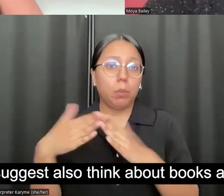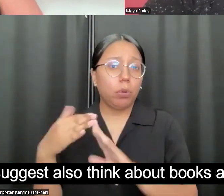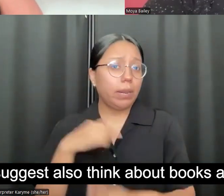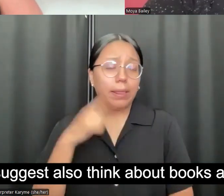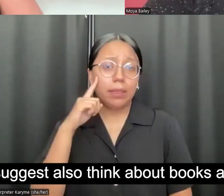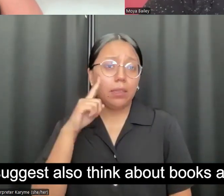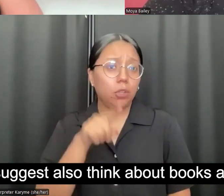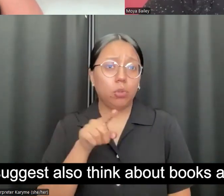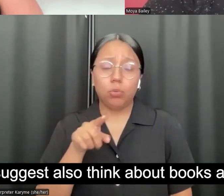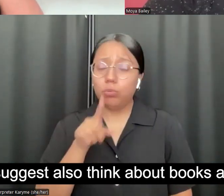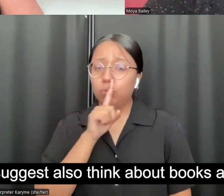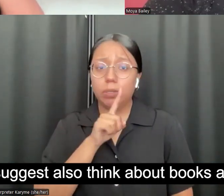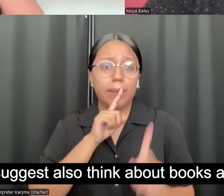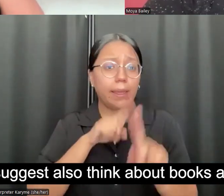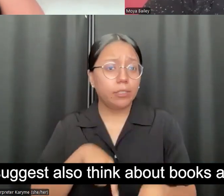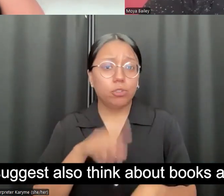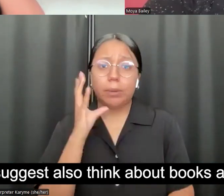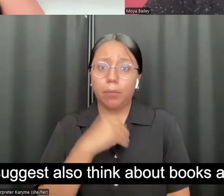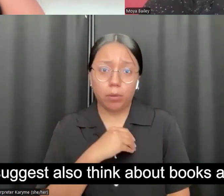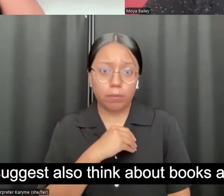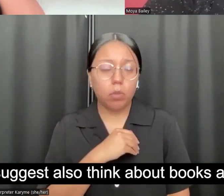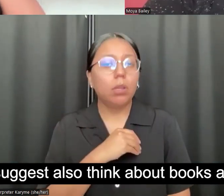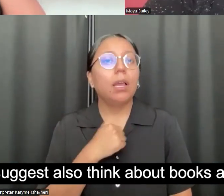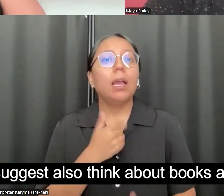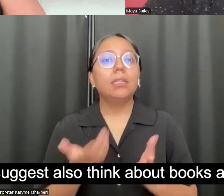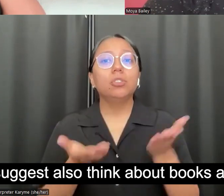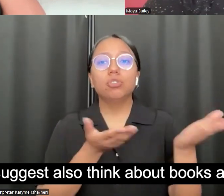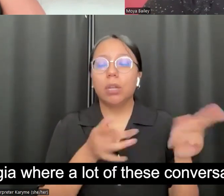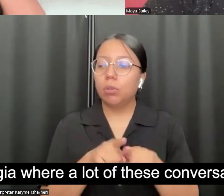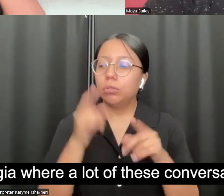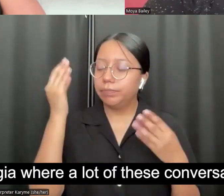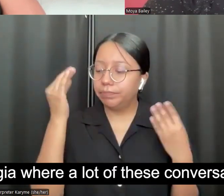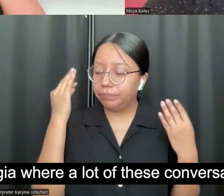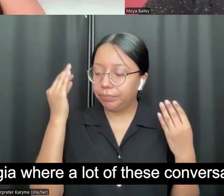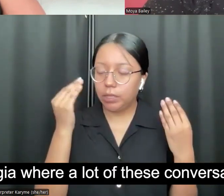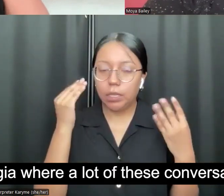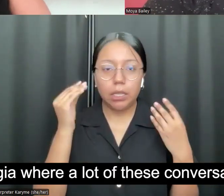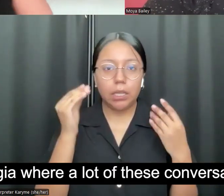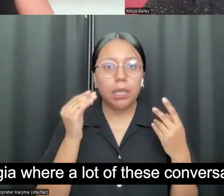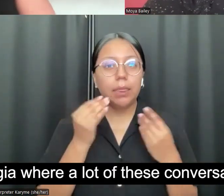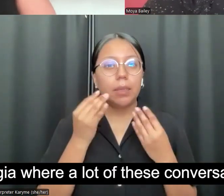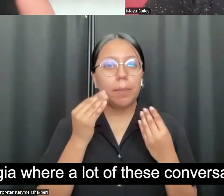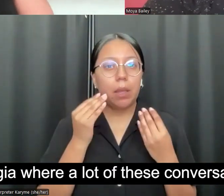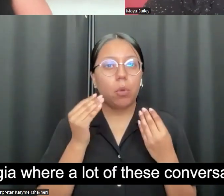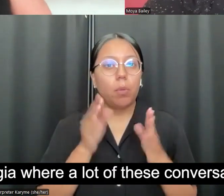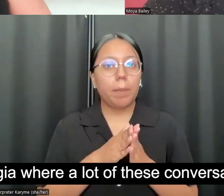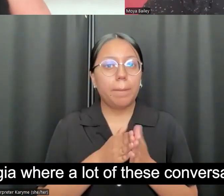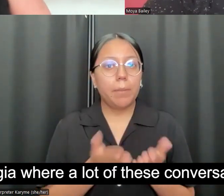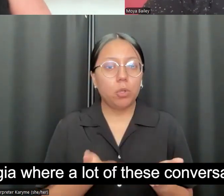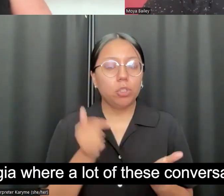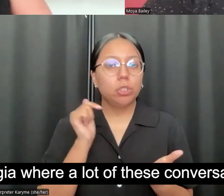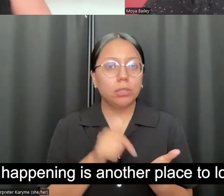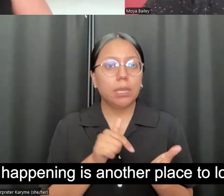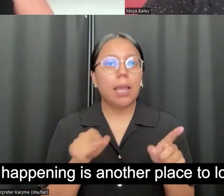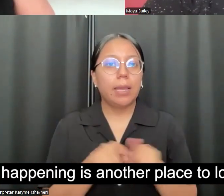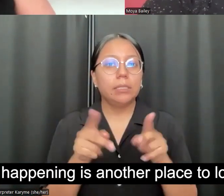I will suggest also, Jamie, think about Karis Books as a place in Georgia where